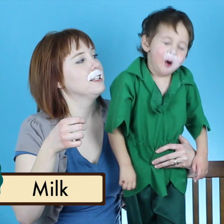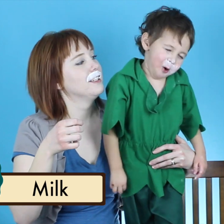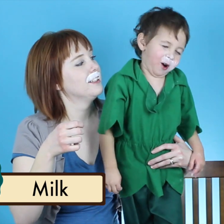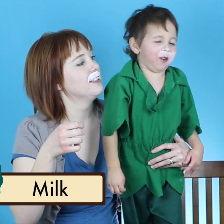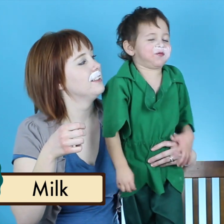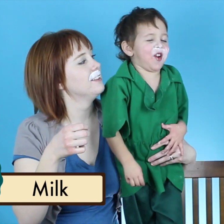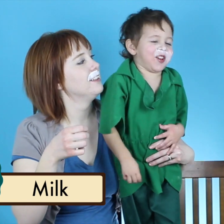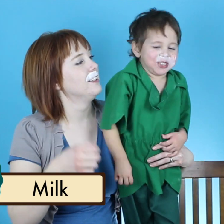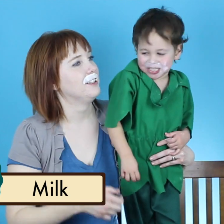I'm rat.